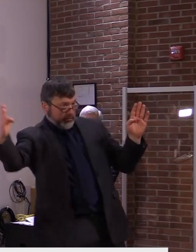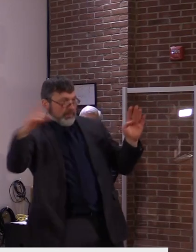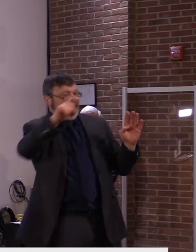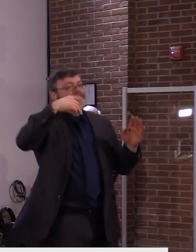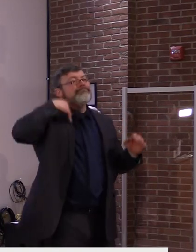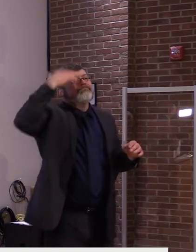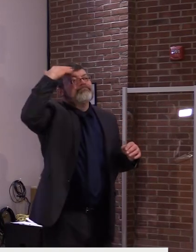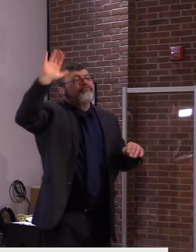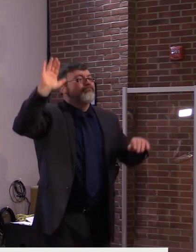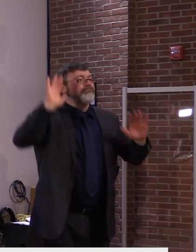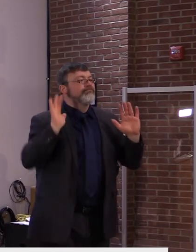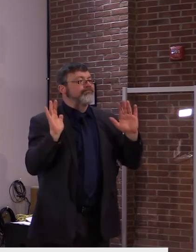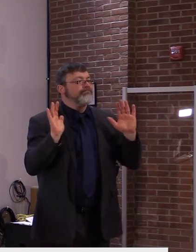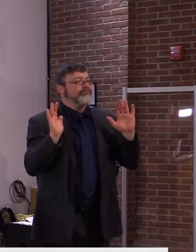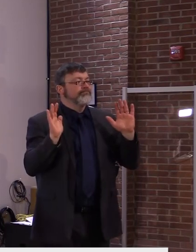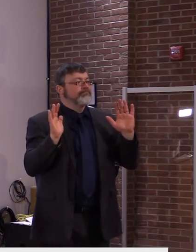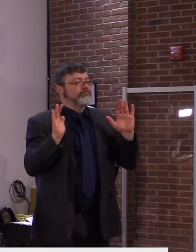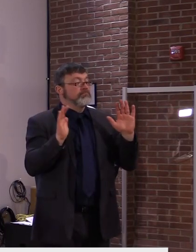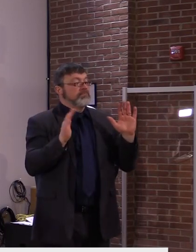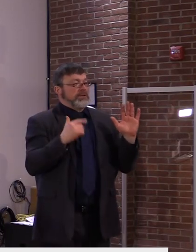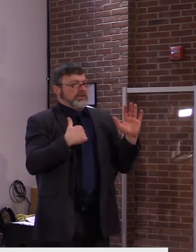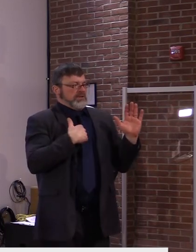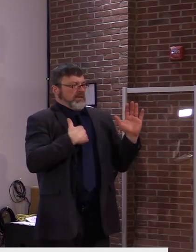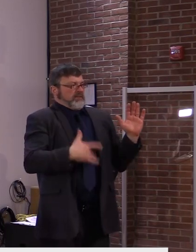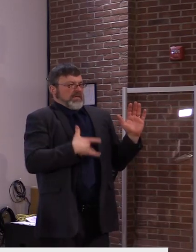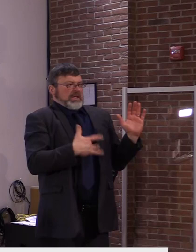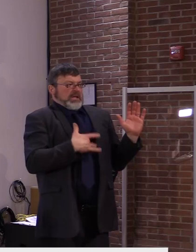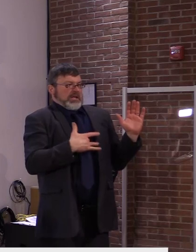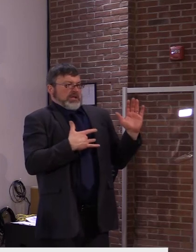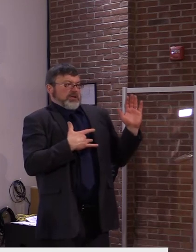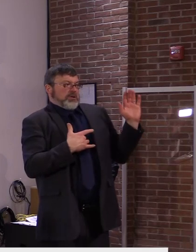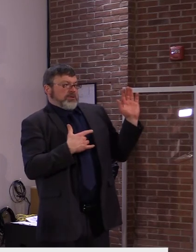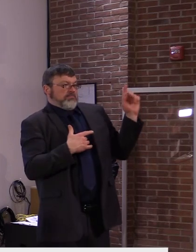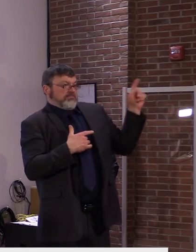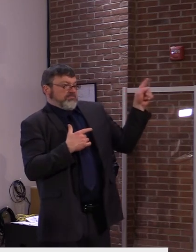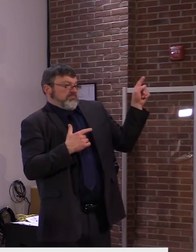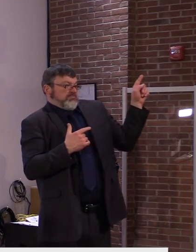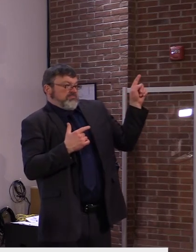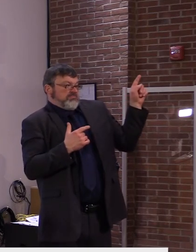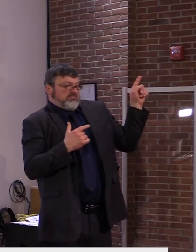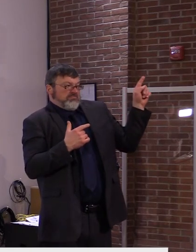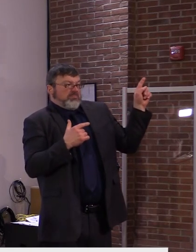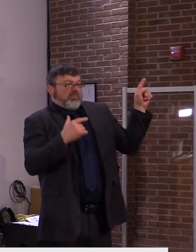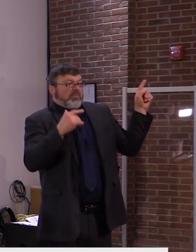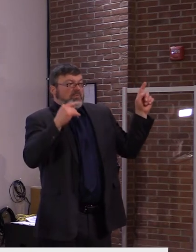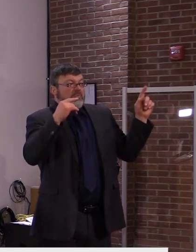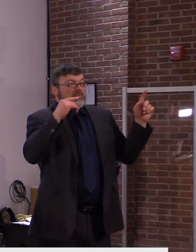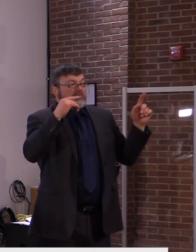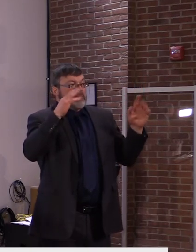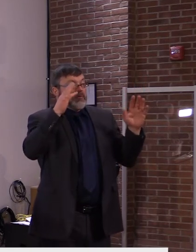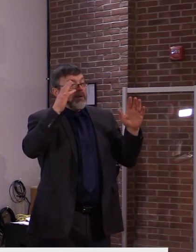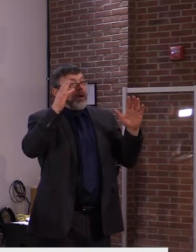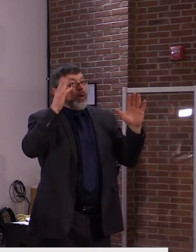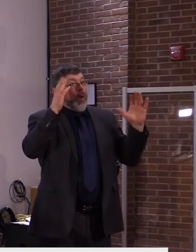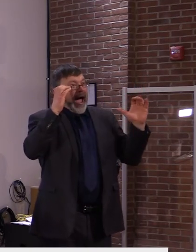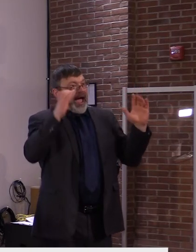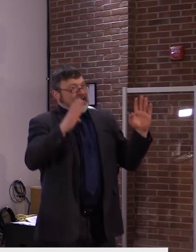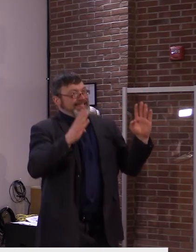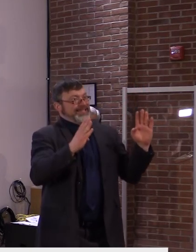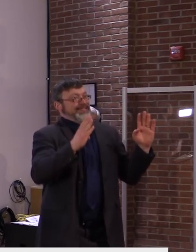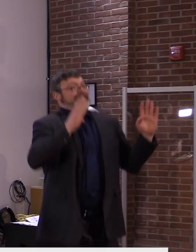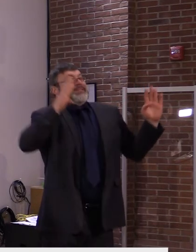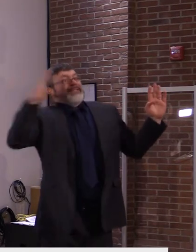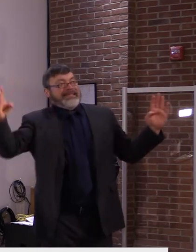good knowledge to be able to say this, that they were planning on 180 days originally. And just because